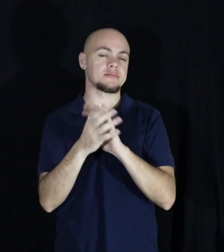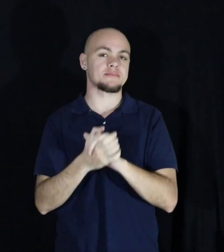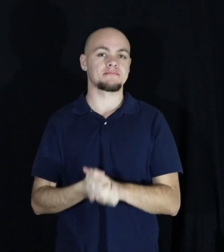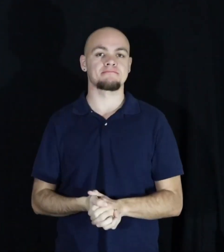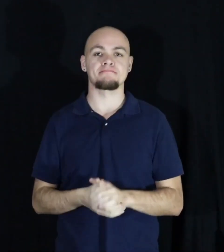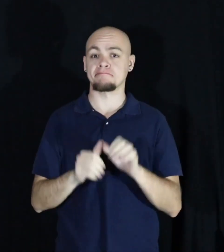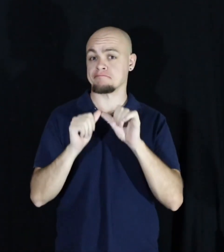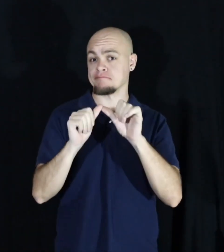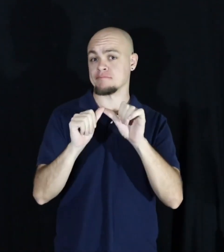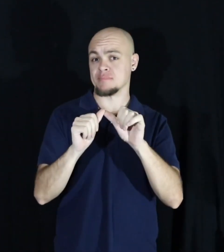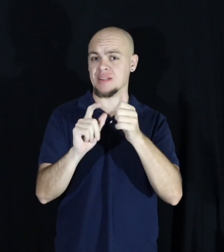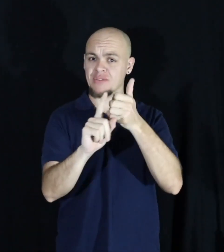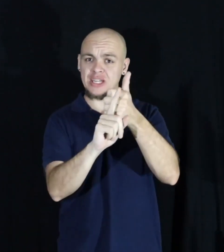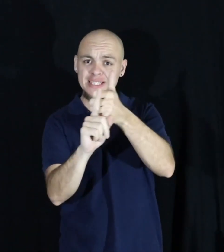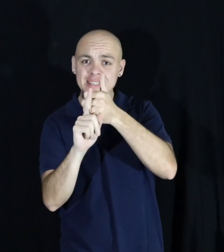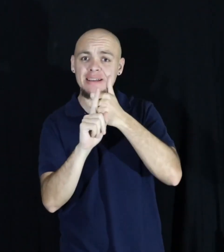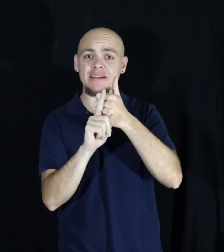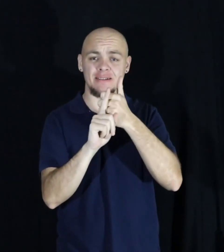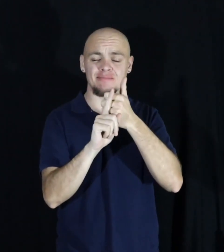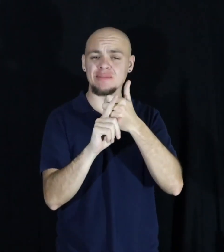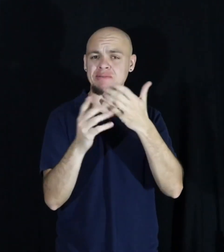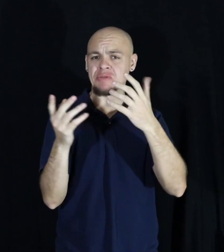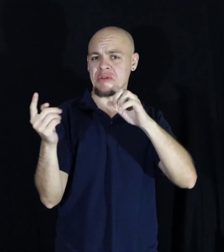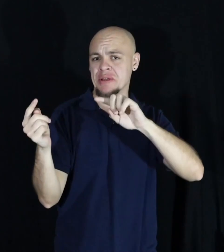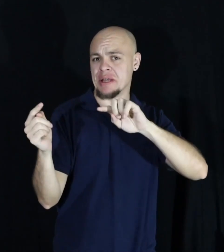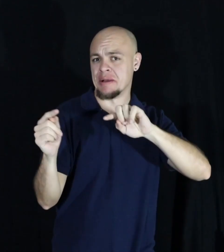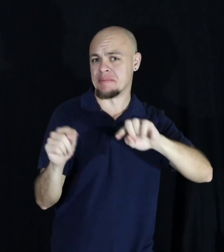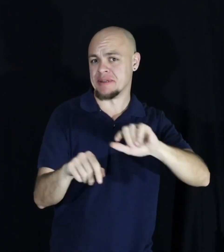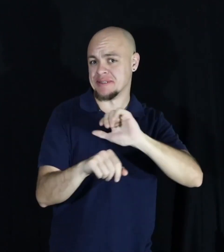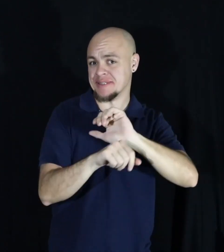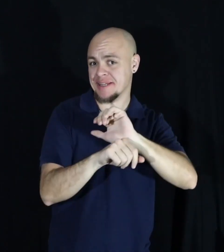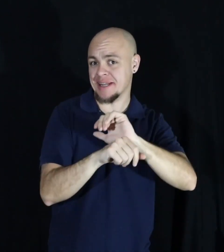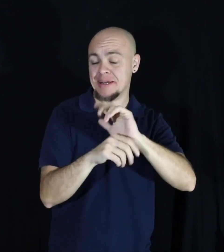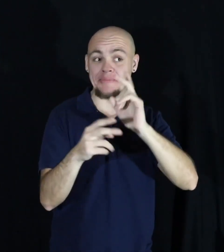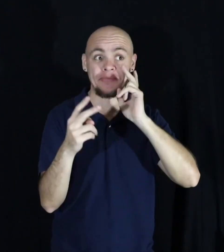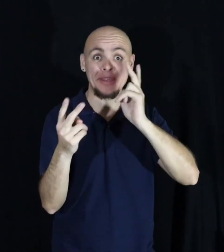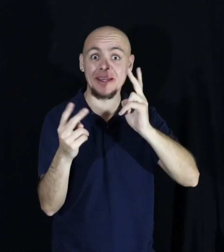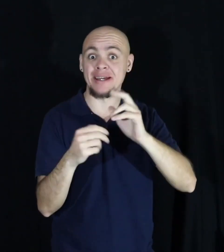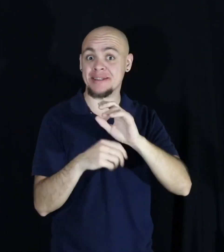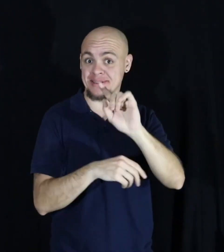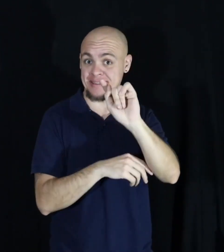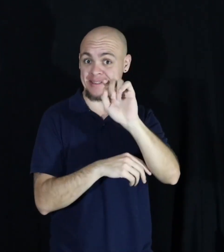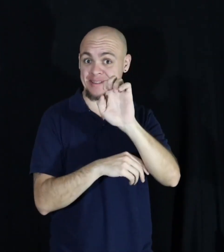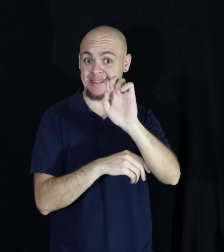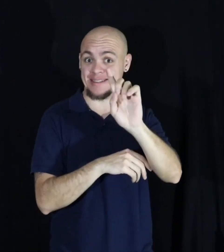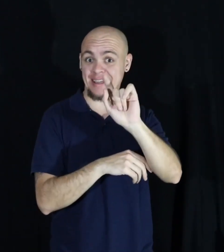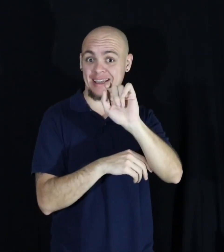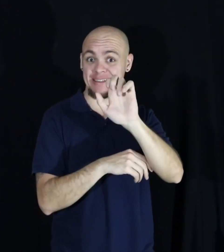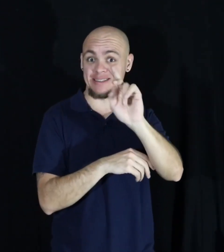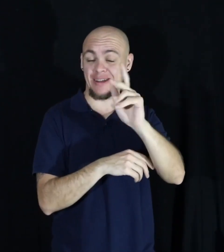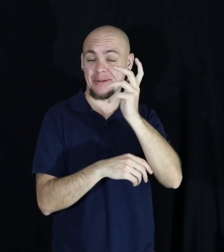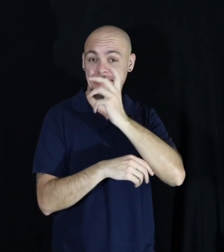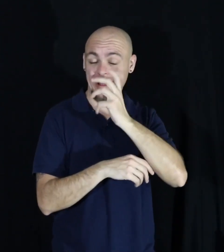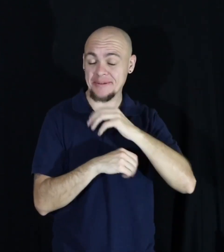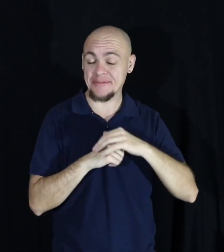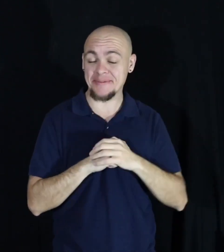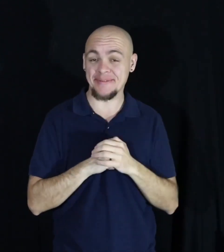Keep it going for yourselves, everybody, for making it out here tonight. Look at us. We're at a TED Talk. Can you believe it?